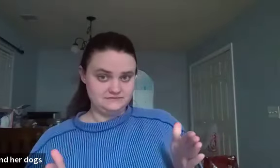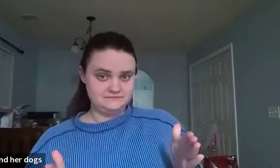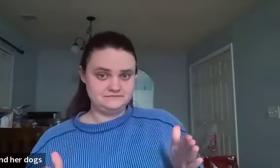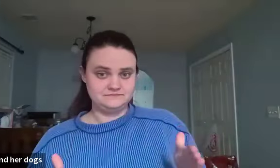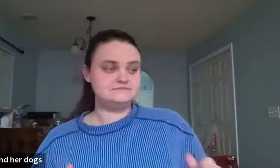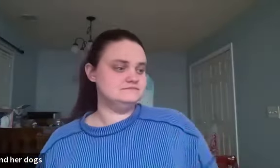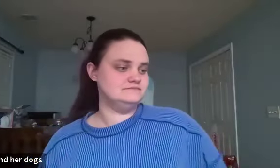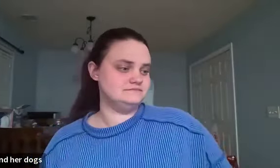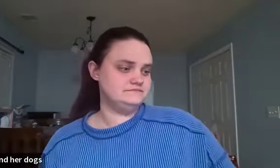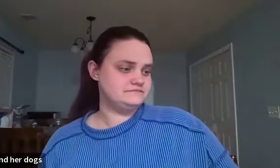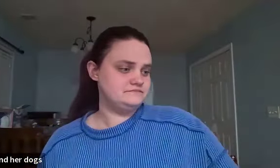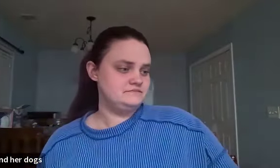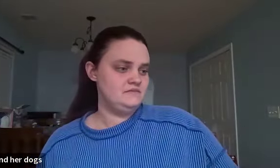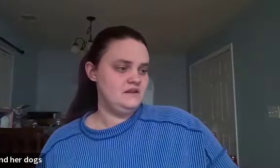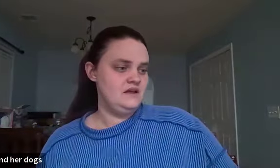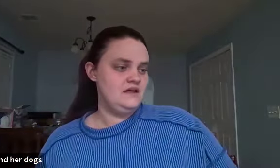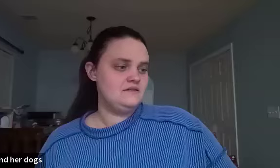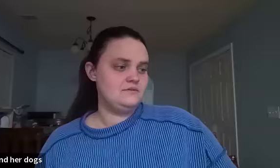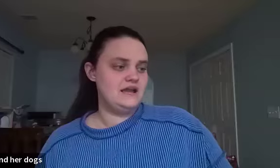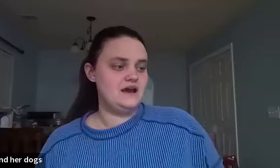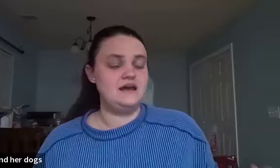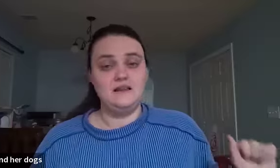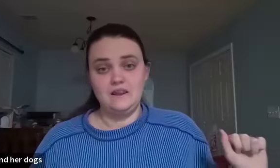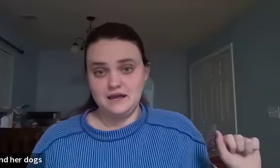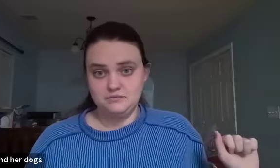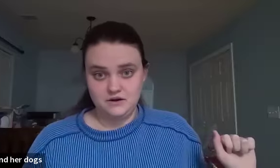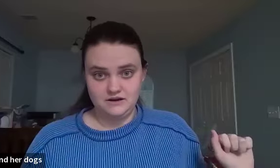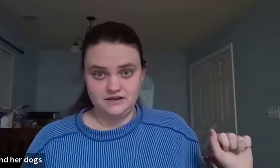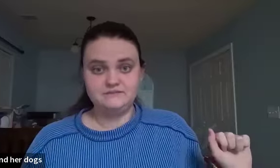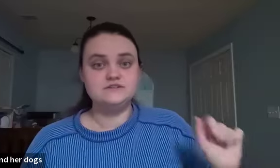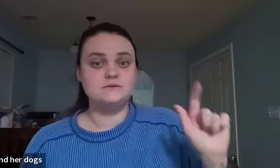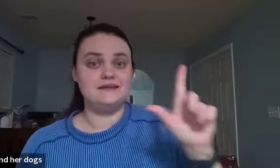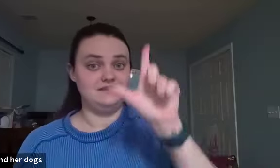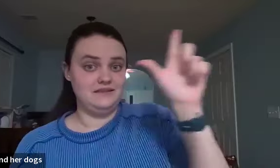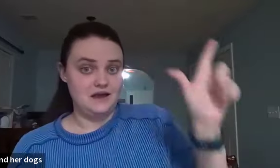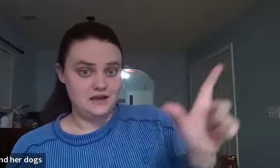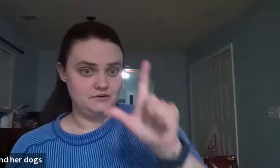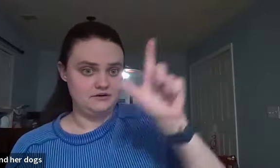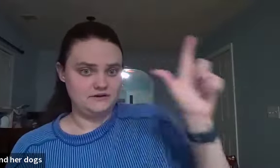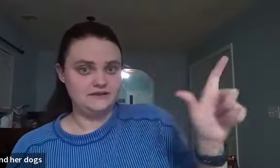person. Then we had librarian. So we had